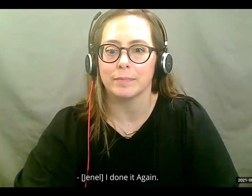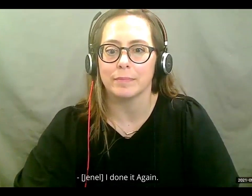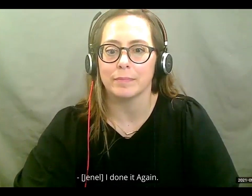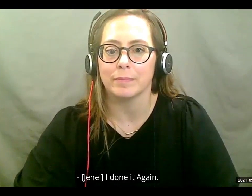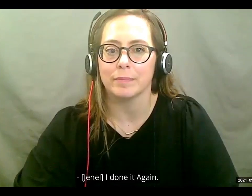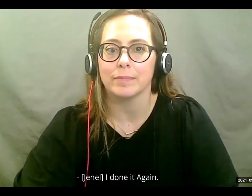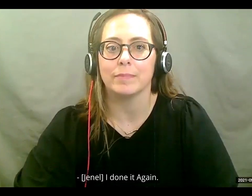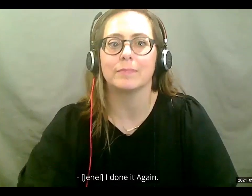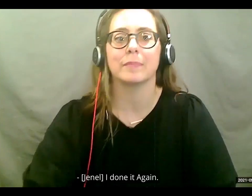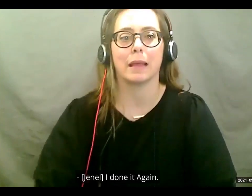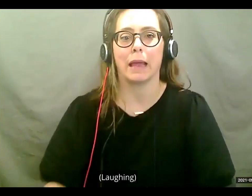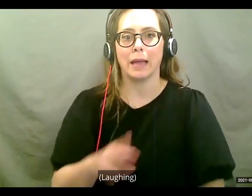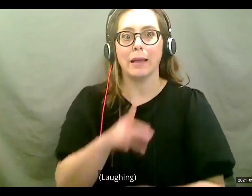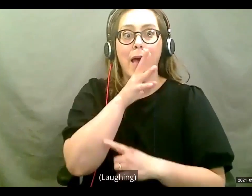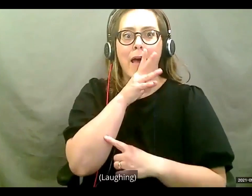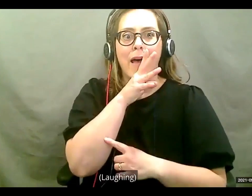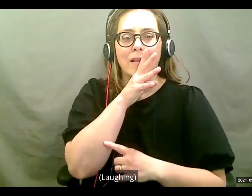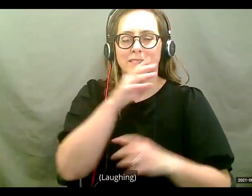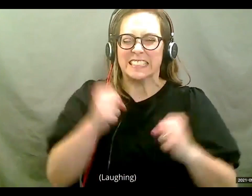I've done it again.